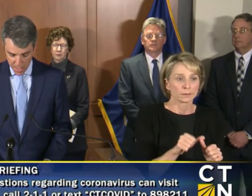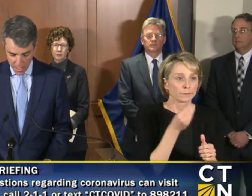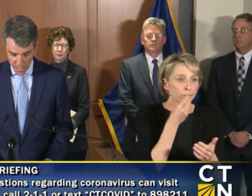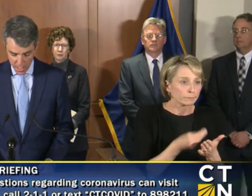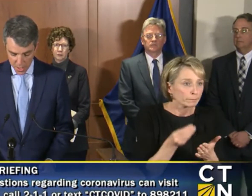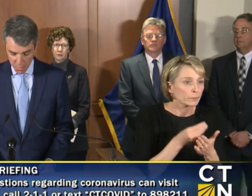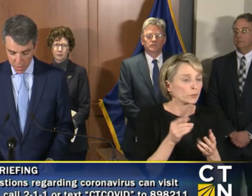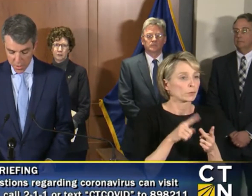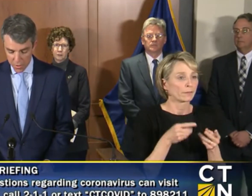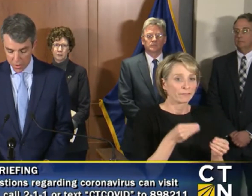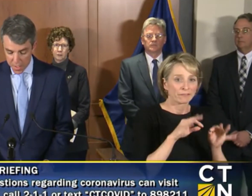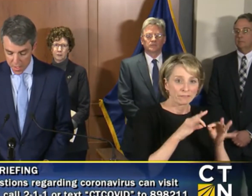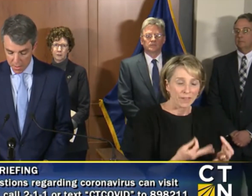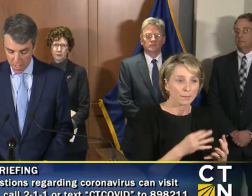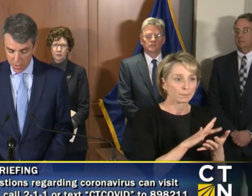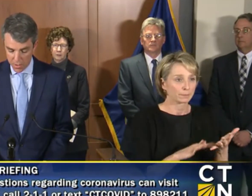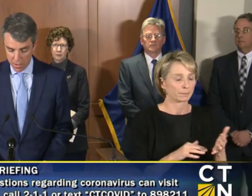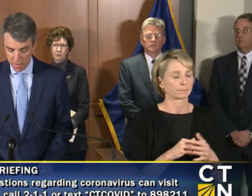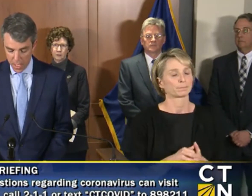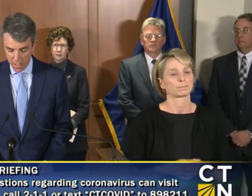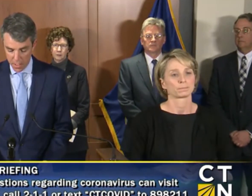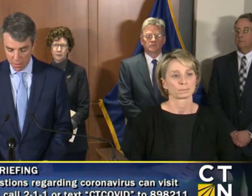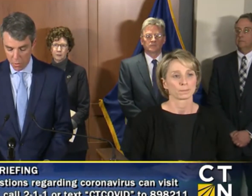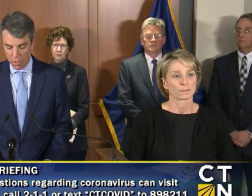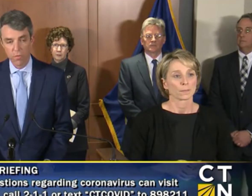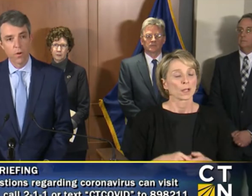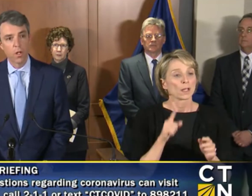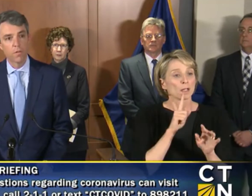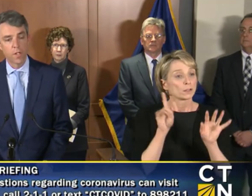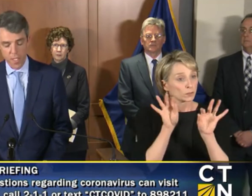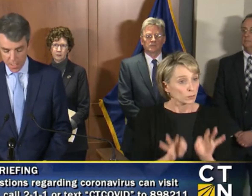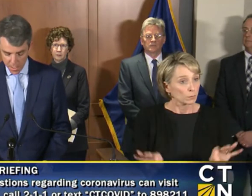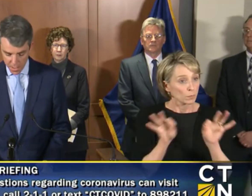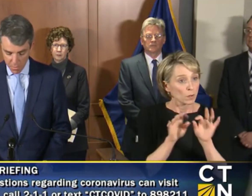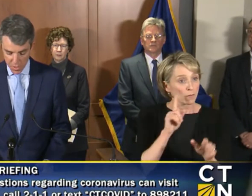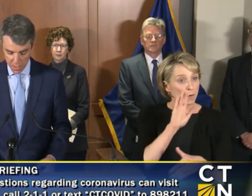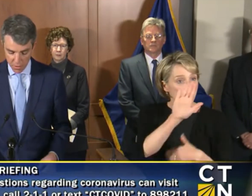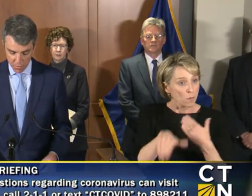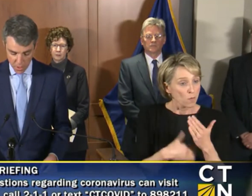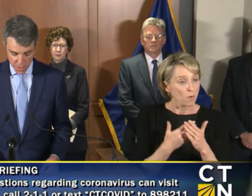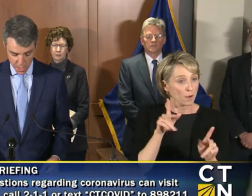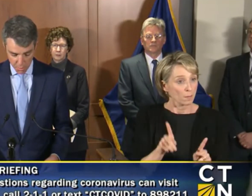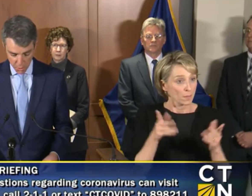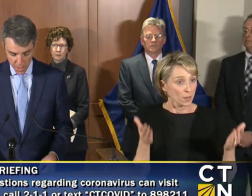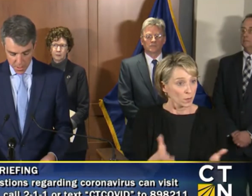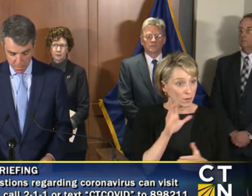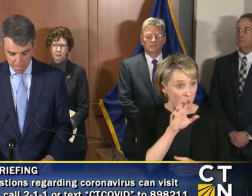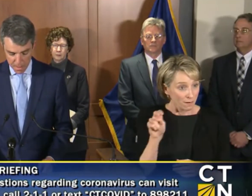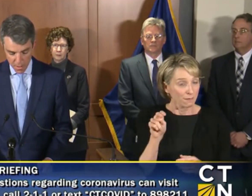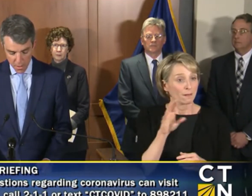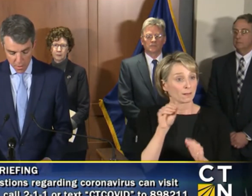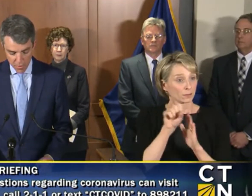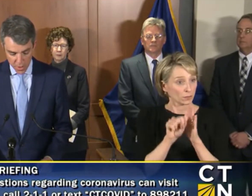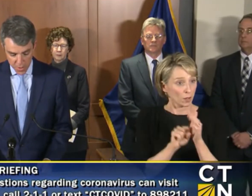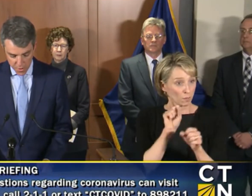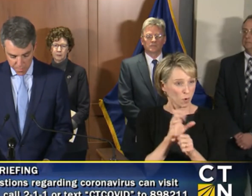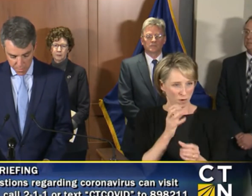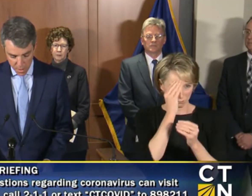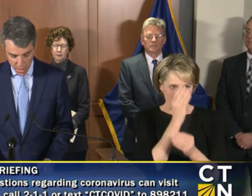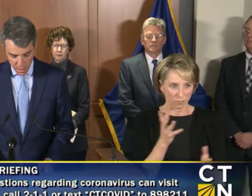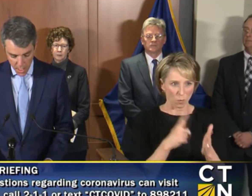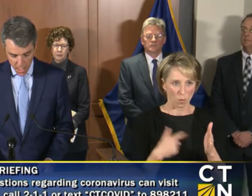time, and support the social distancing measures that are important for all of our citizens, and in particular for our state employees.